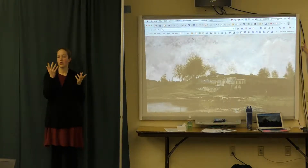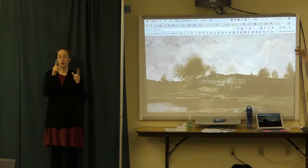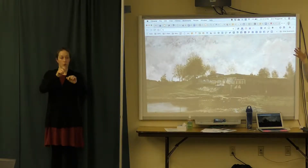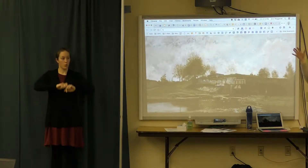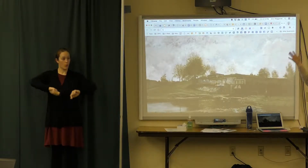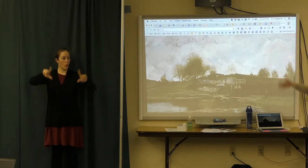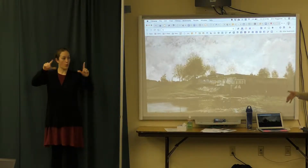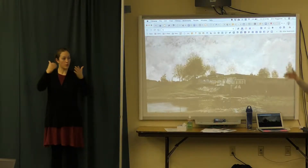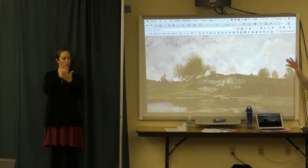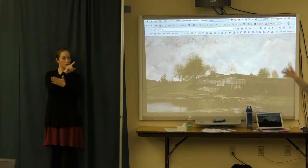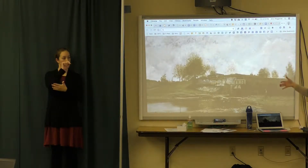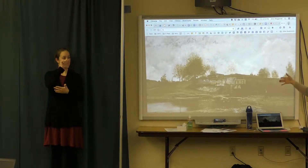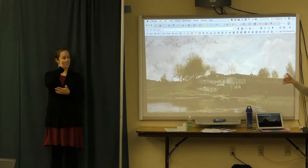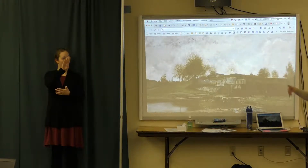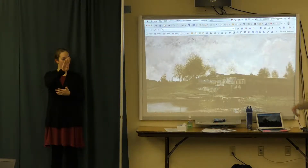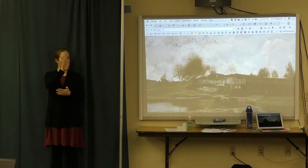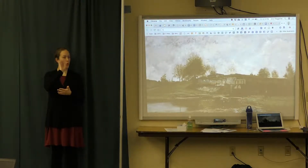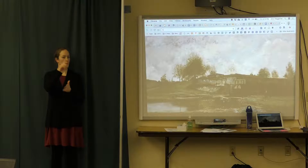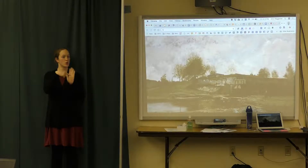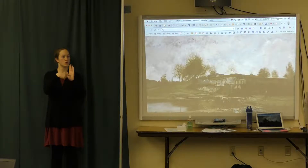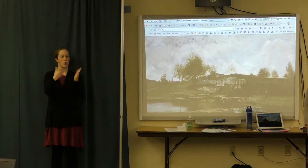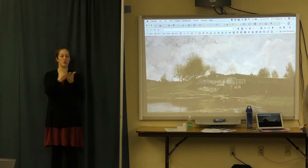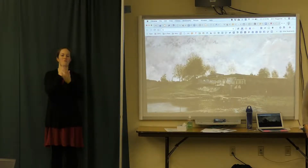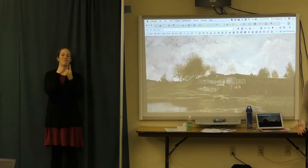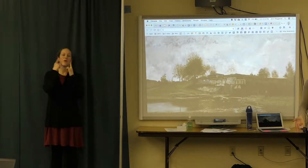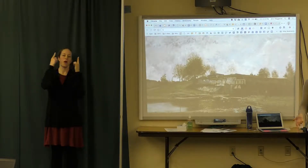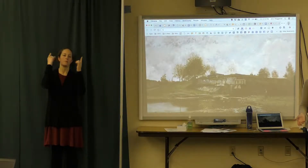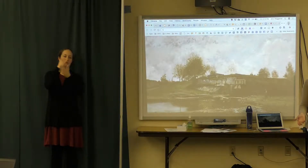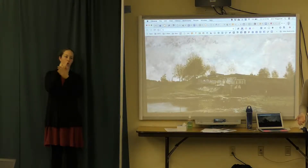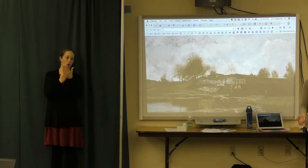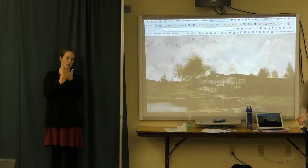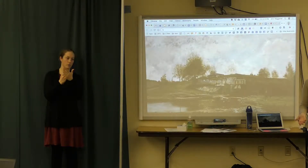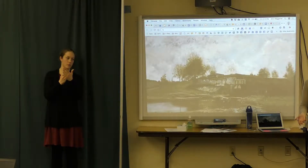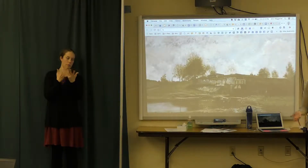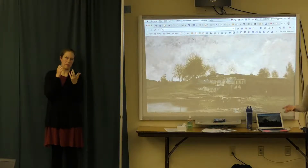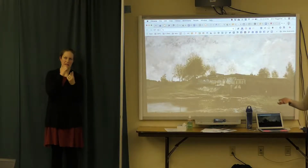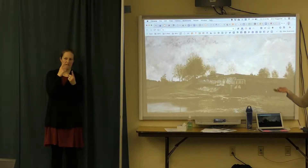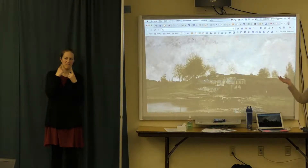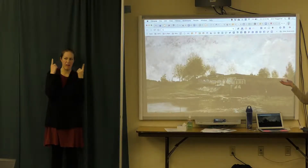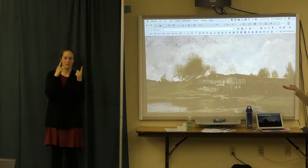you open a new tab, there'll be a different famous artwork, or really, it might not be